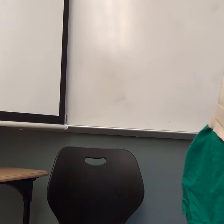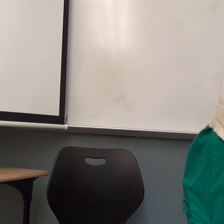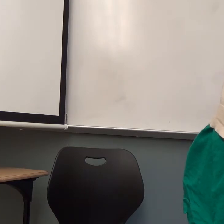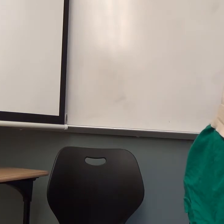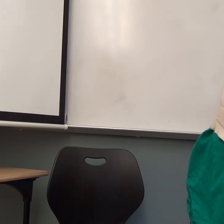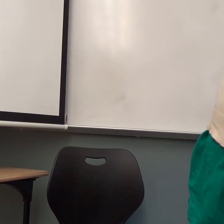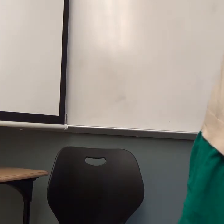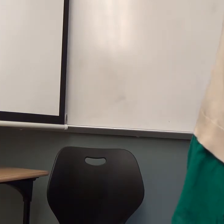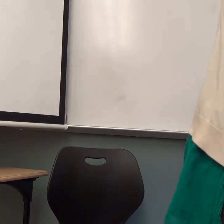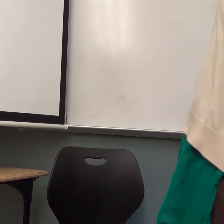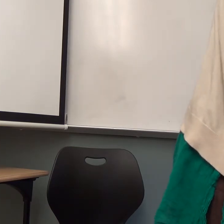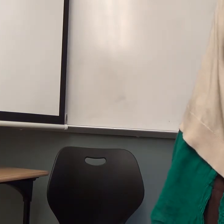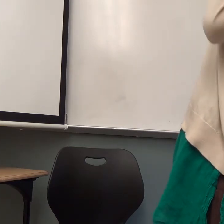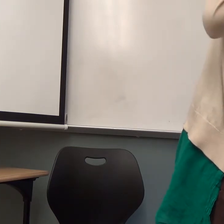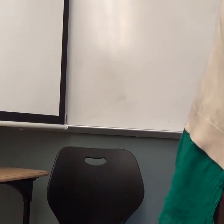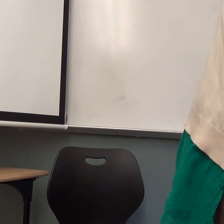If these notes